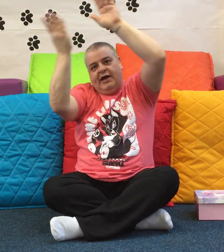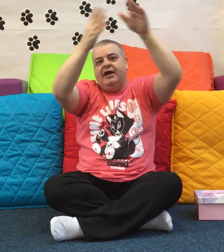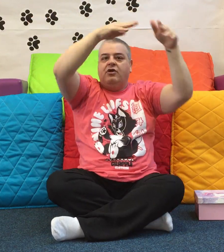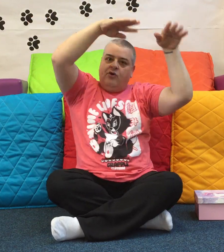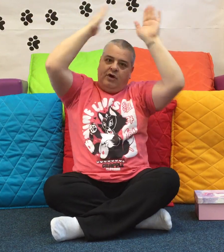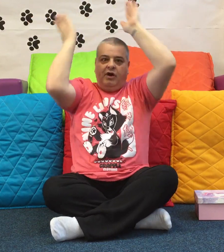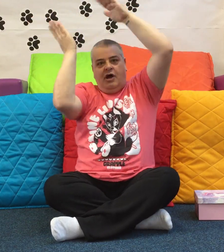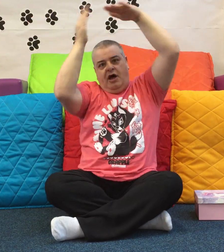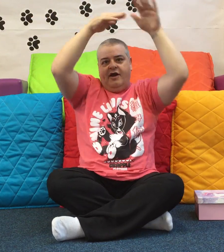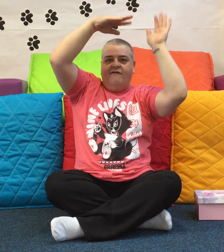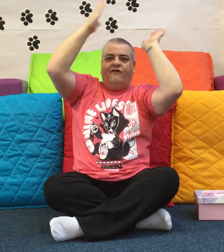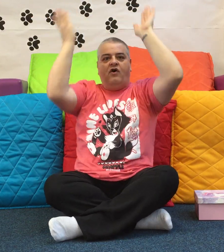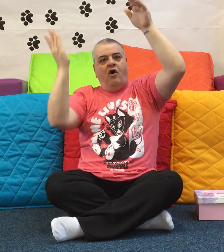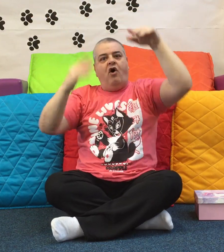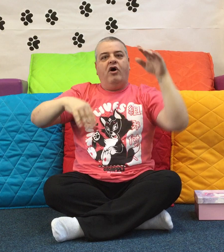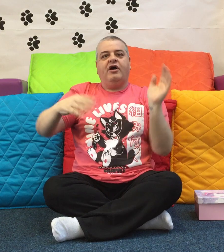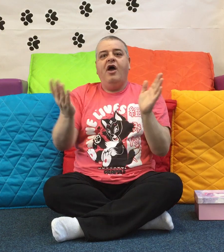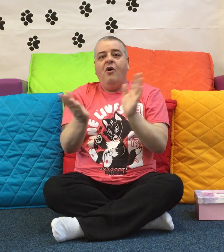whirly, noodle on a fork.